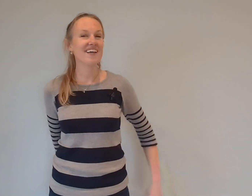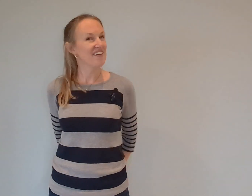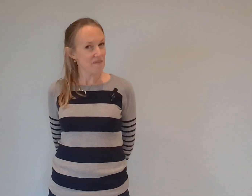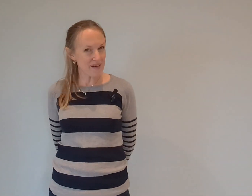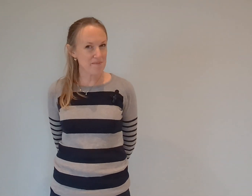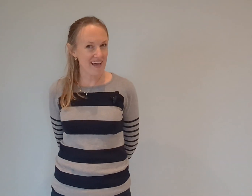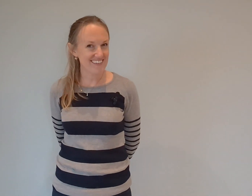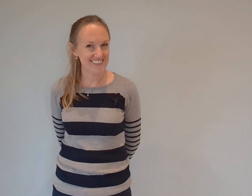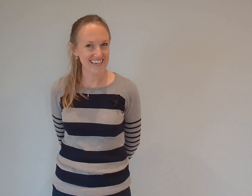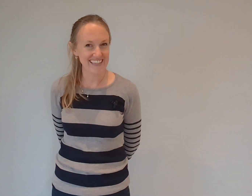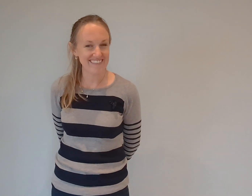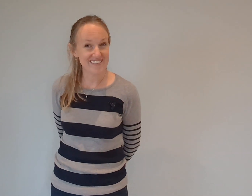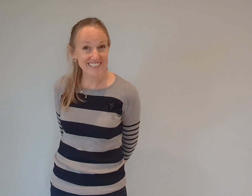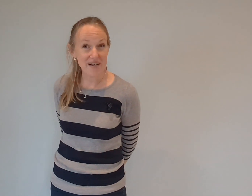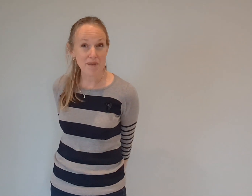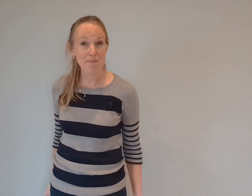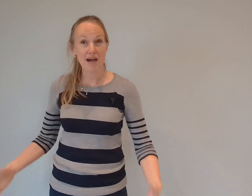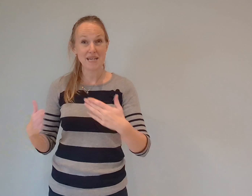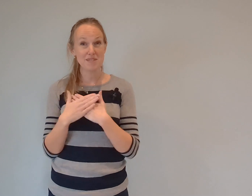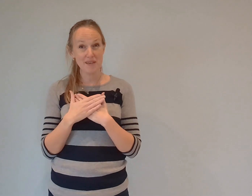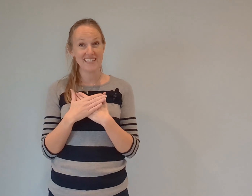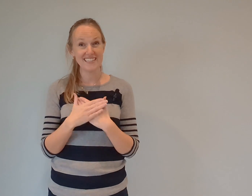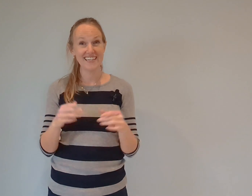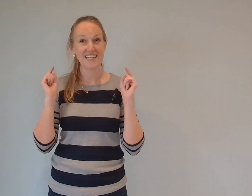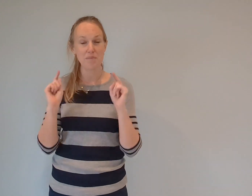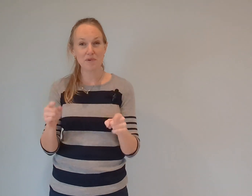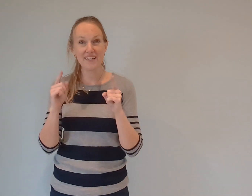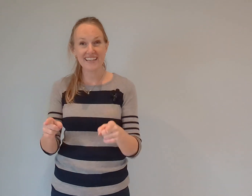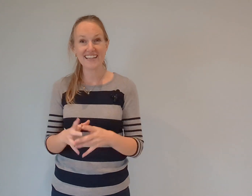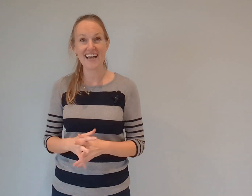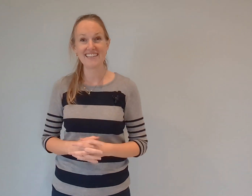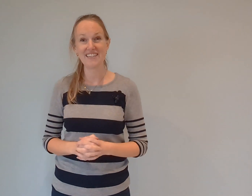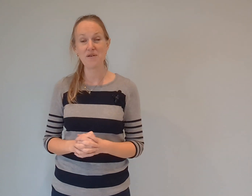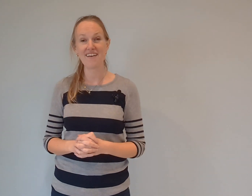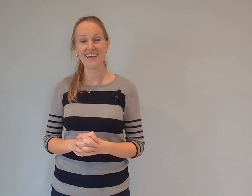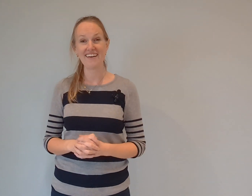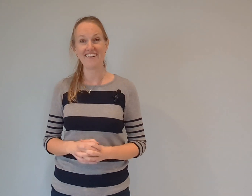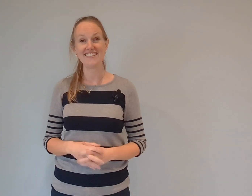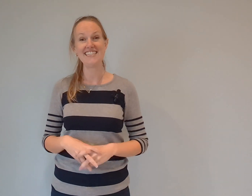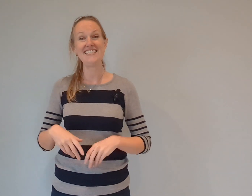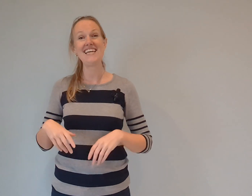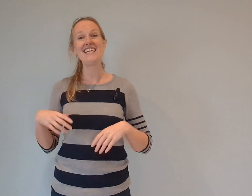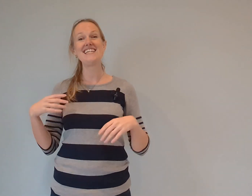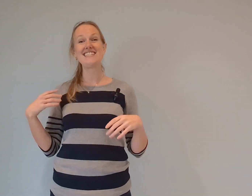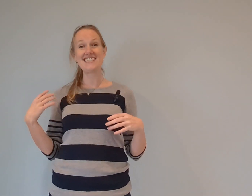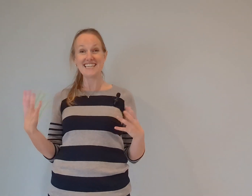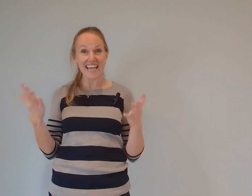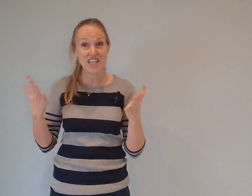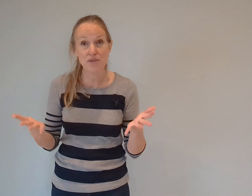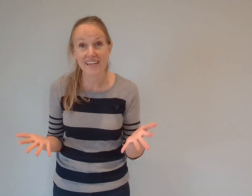everyone, and welcome back to Sign Language Worship. My name is Mandy, and I'm really glad that you are here. Today is day